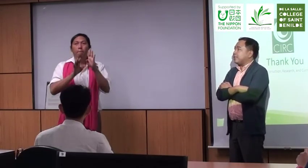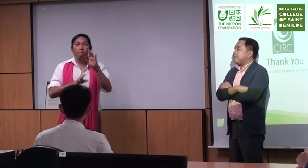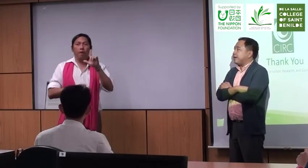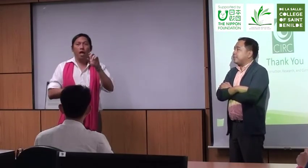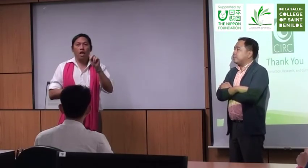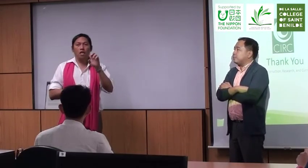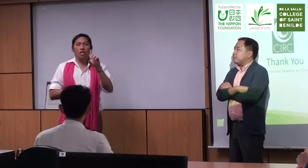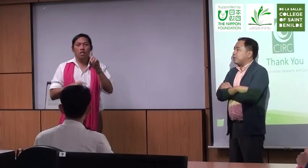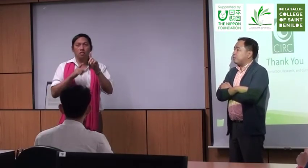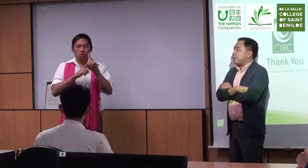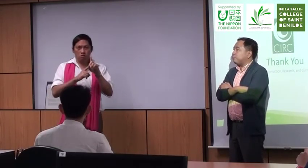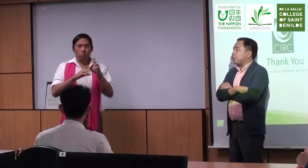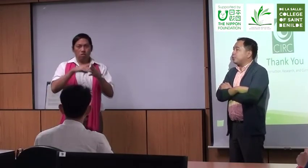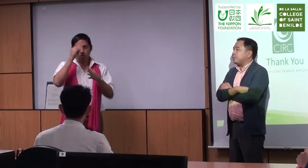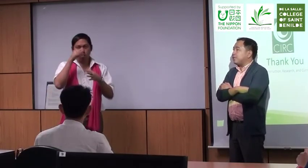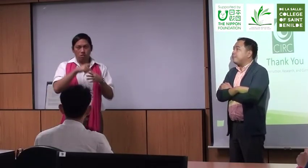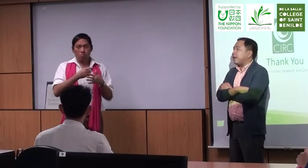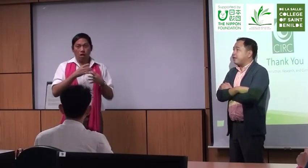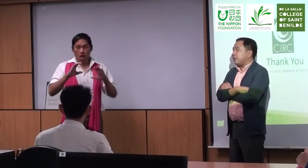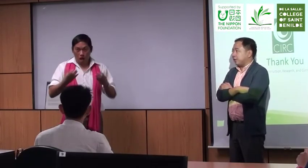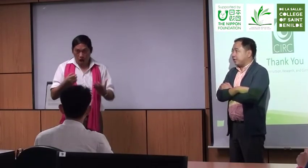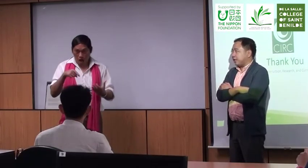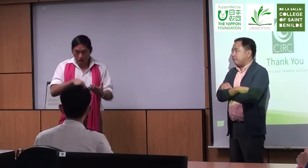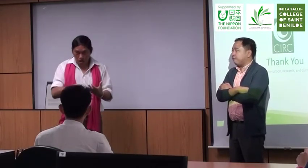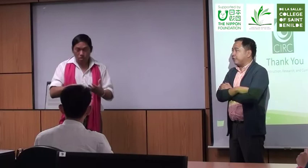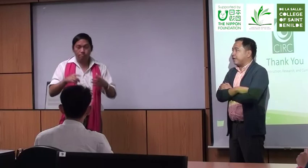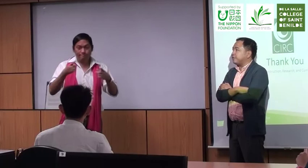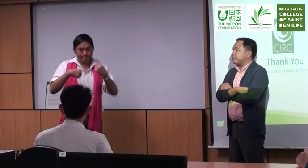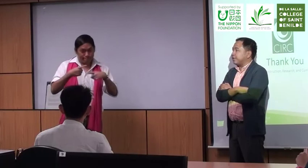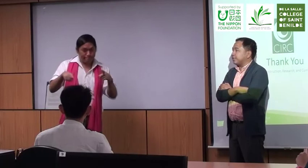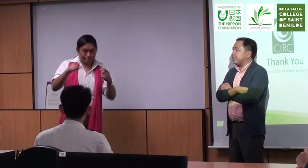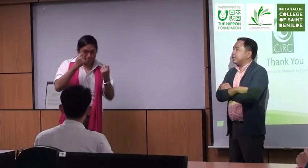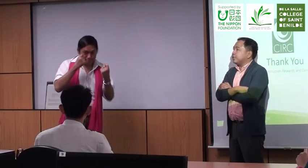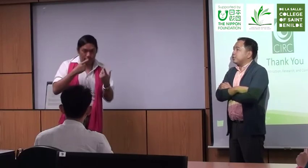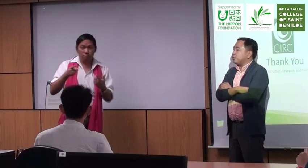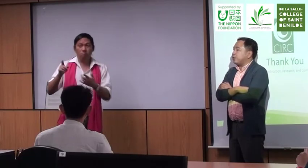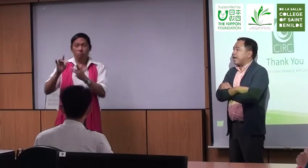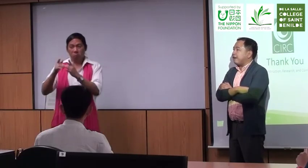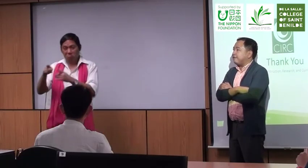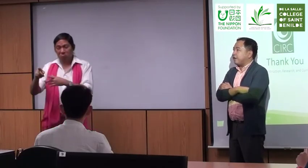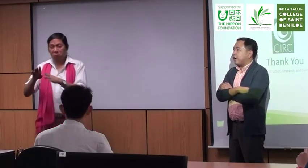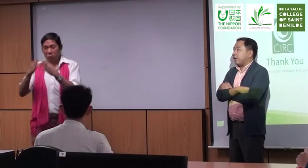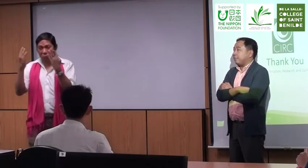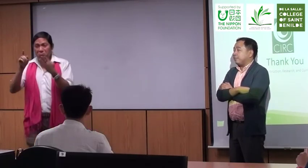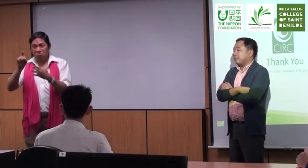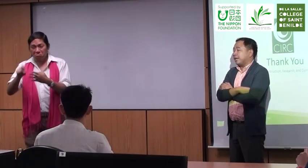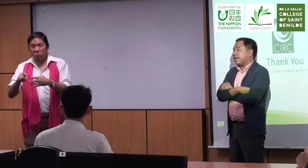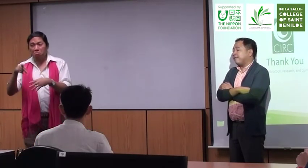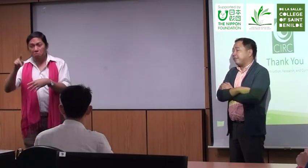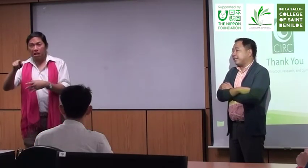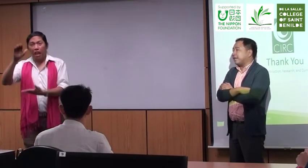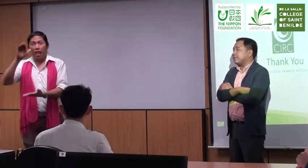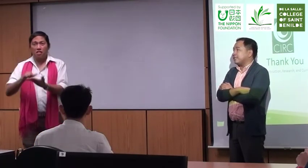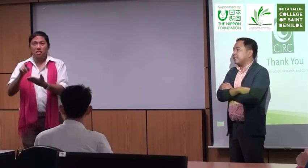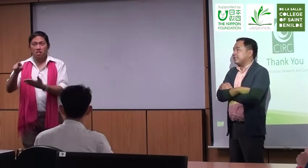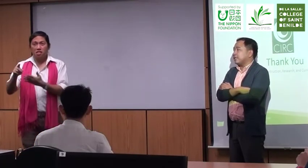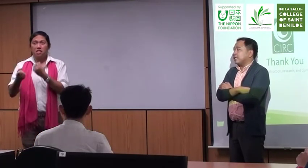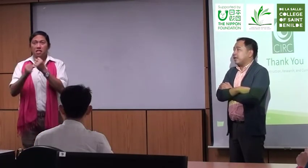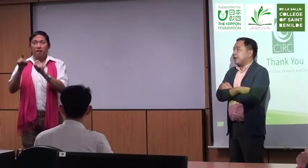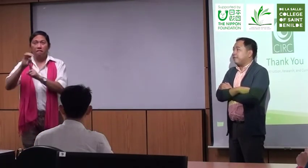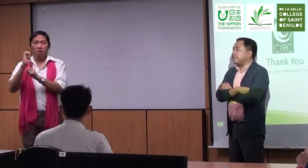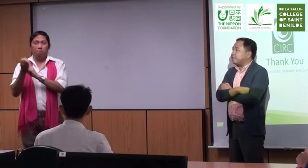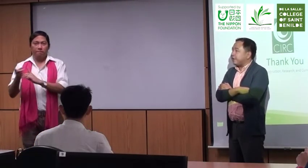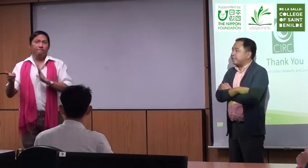So I think the best approach would be the blended learning for deaf students. So you have like half of the